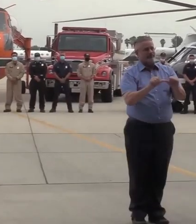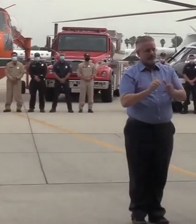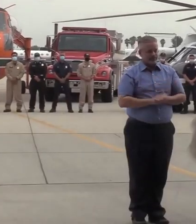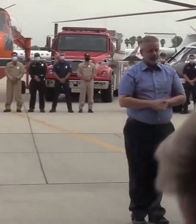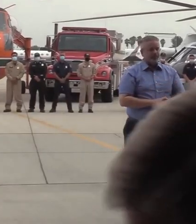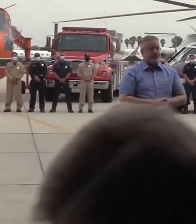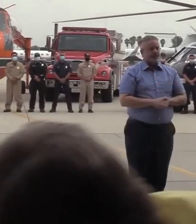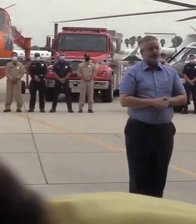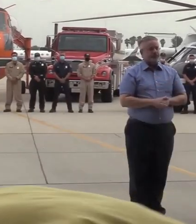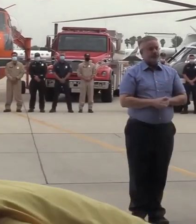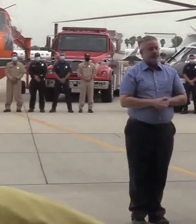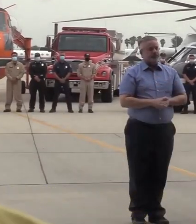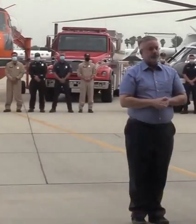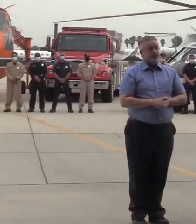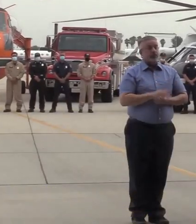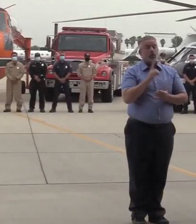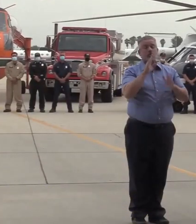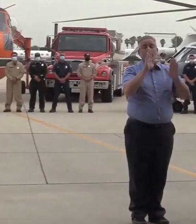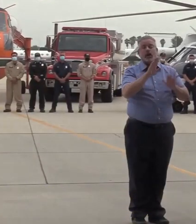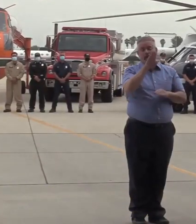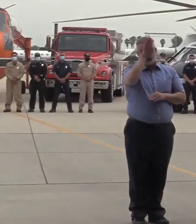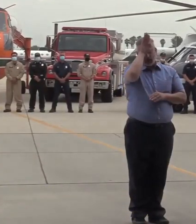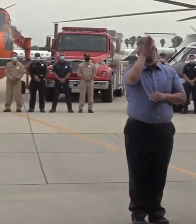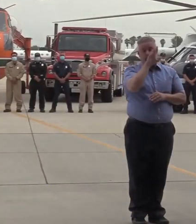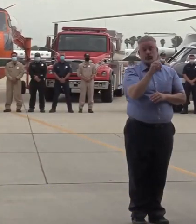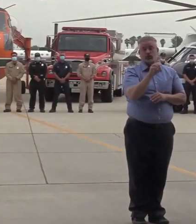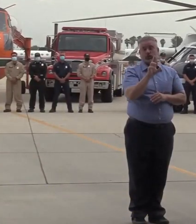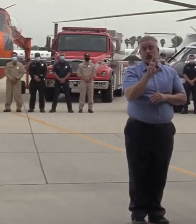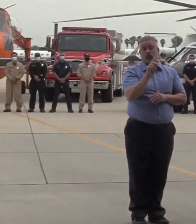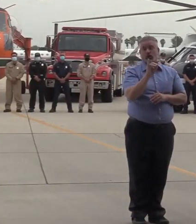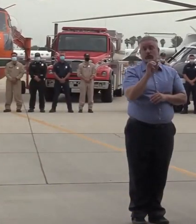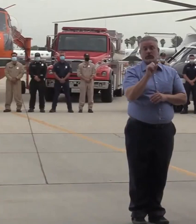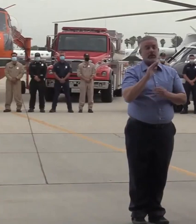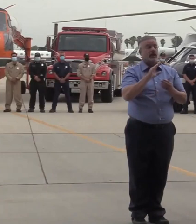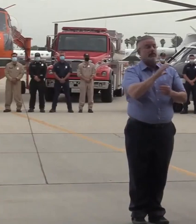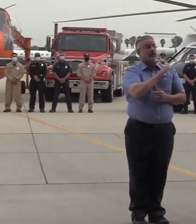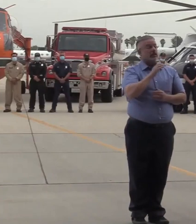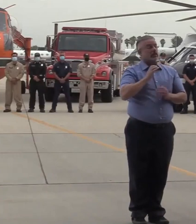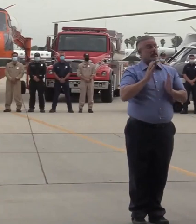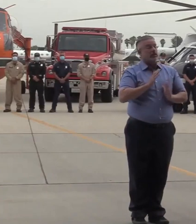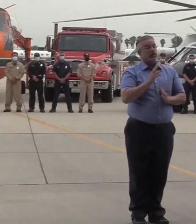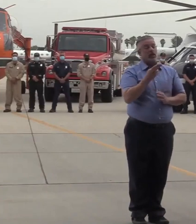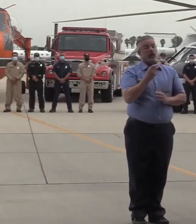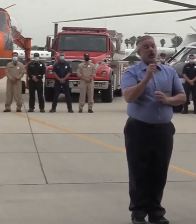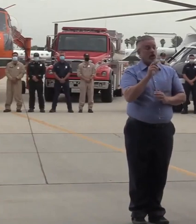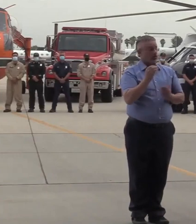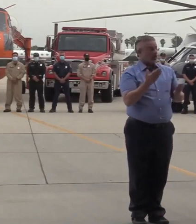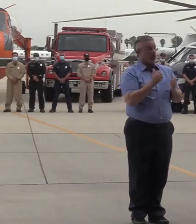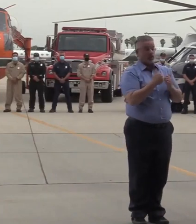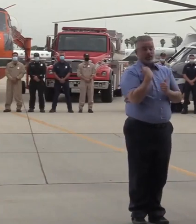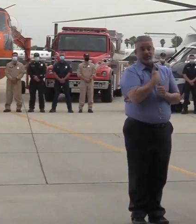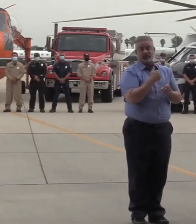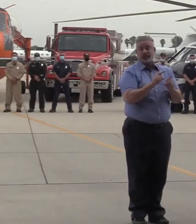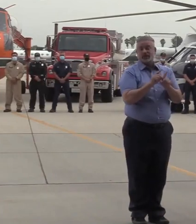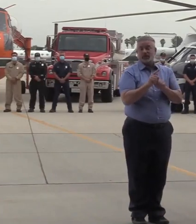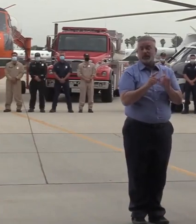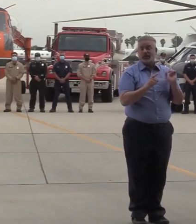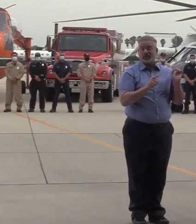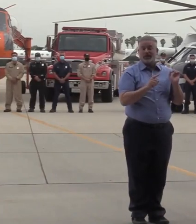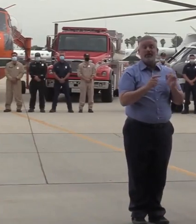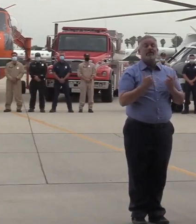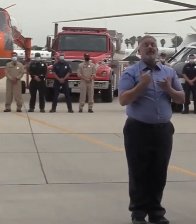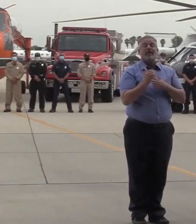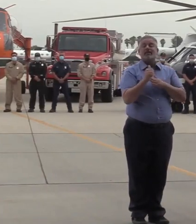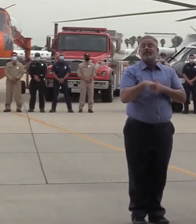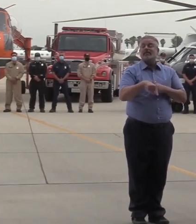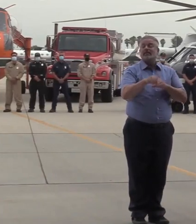me start by thanking our great fire chief, Ralph Terrazas, and Citizen Commissioner Jimmy Hara, who's here with us as well. They